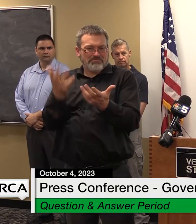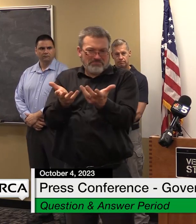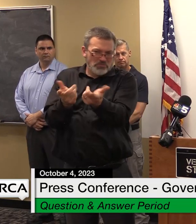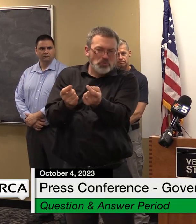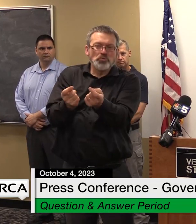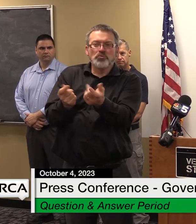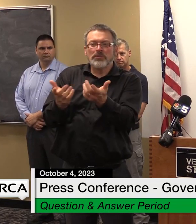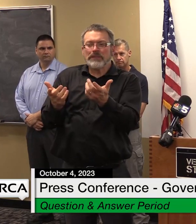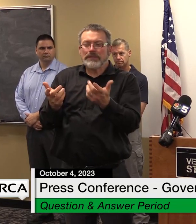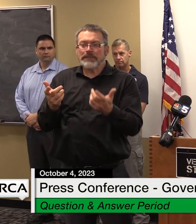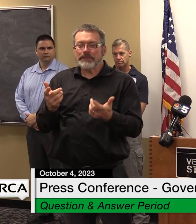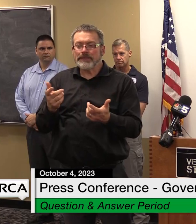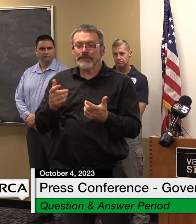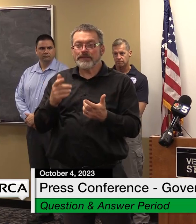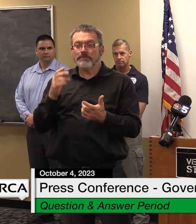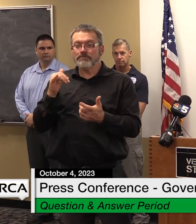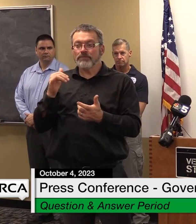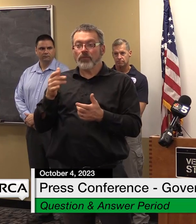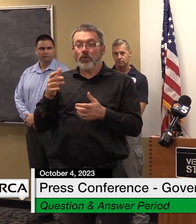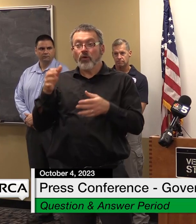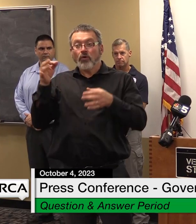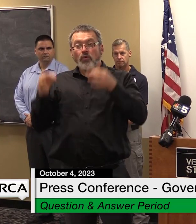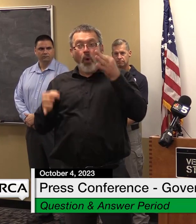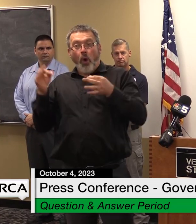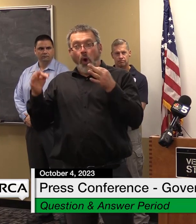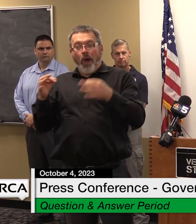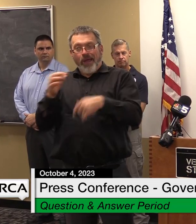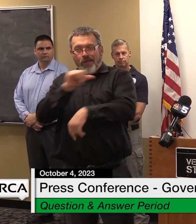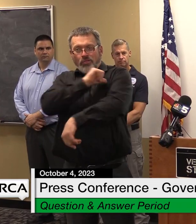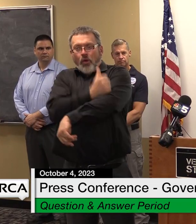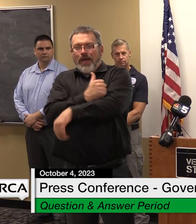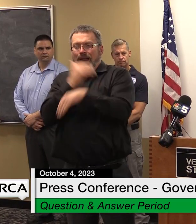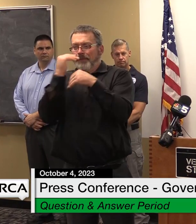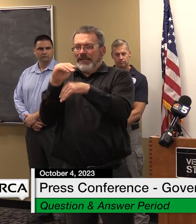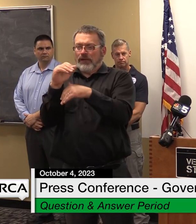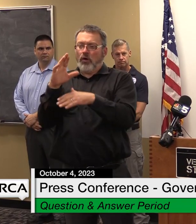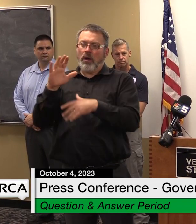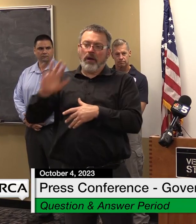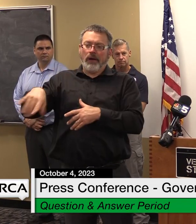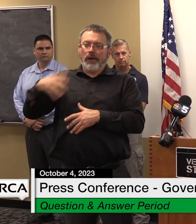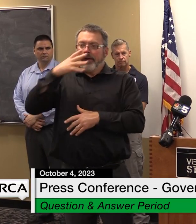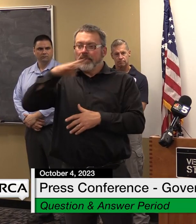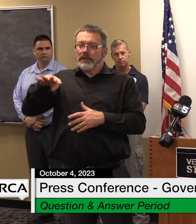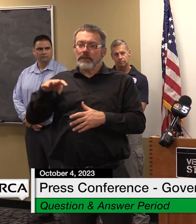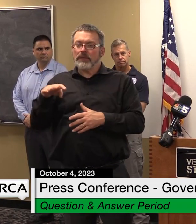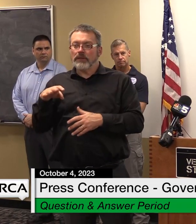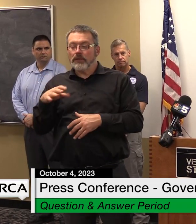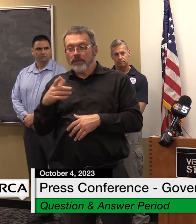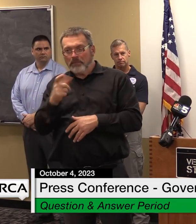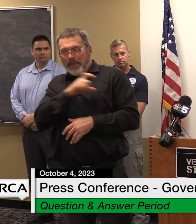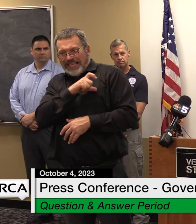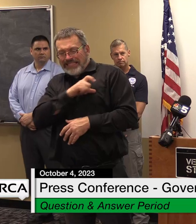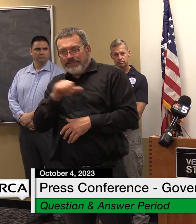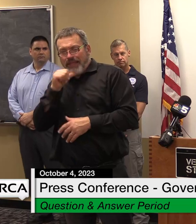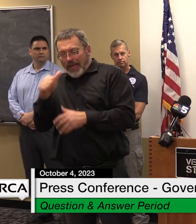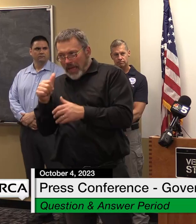like the court's authority is kind of being a little undermined here by law enforcement not following through for whatever